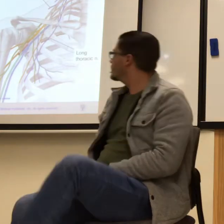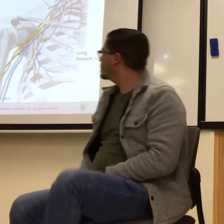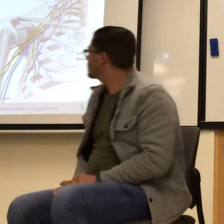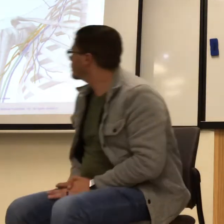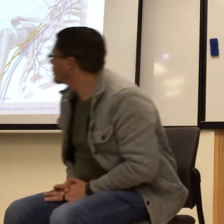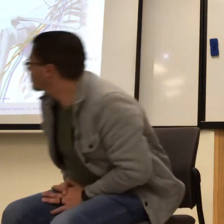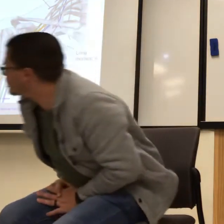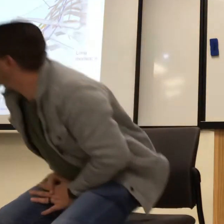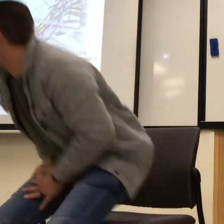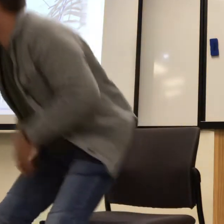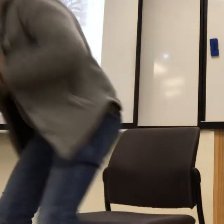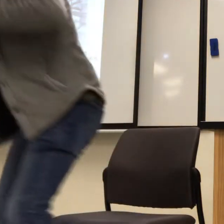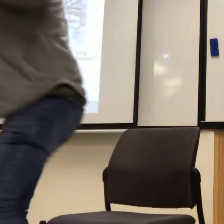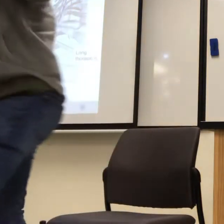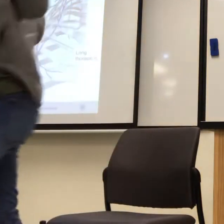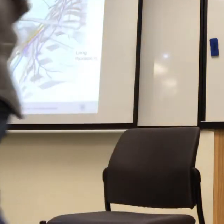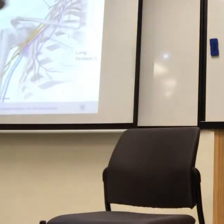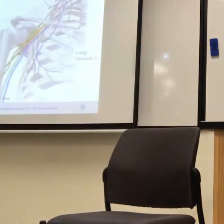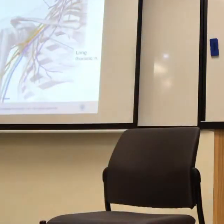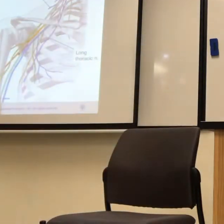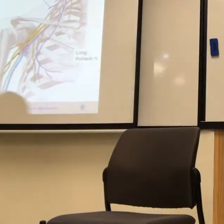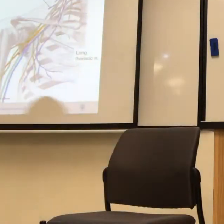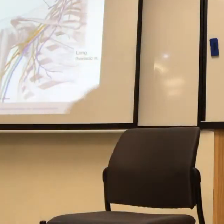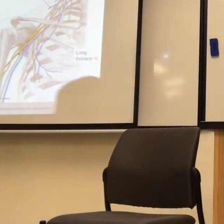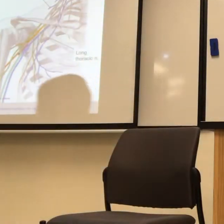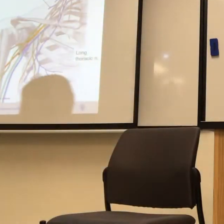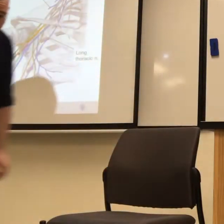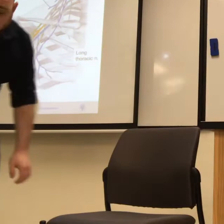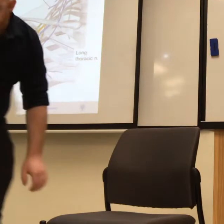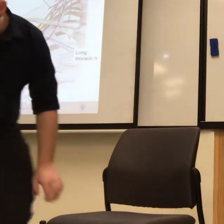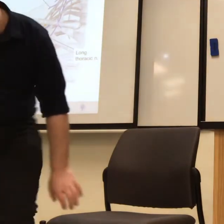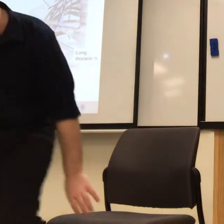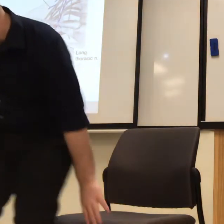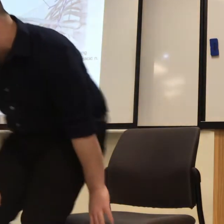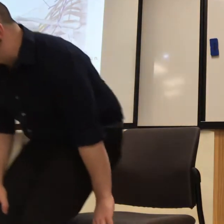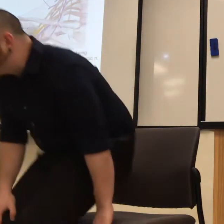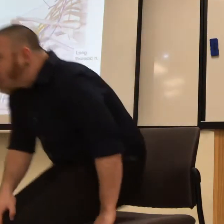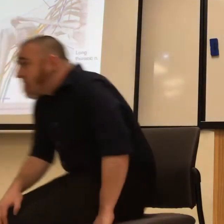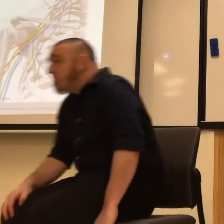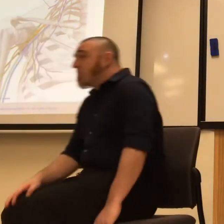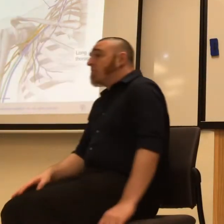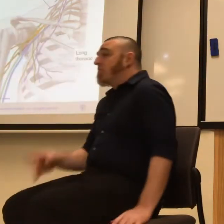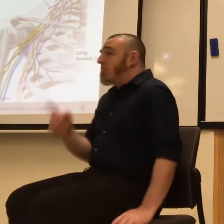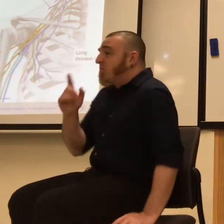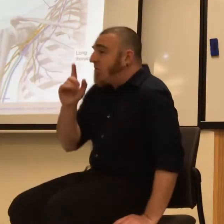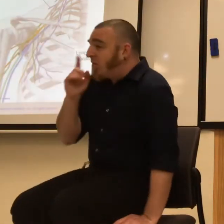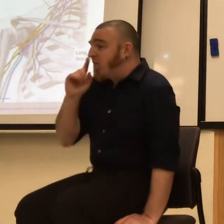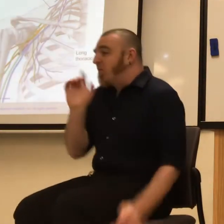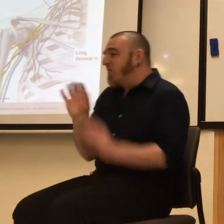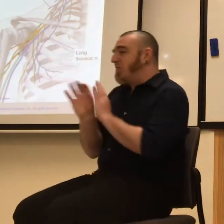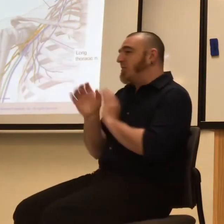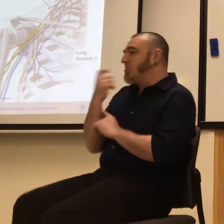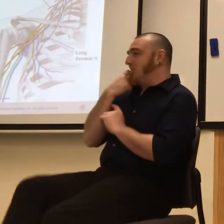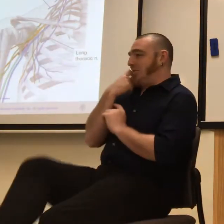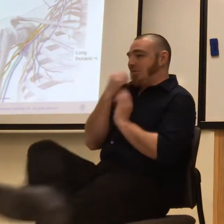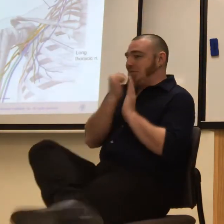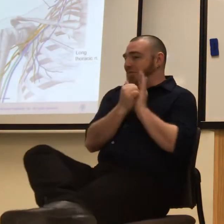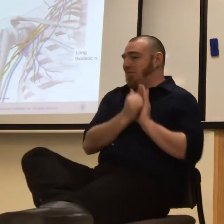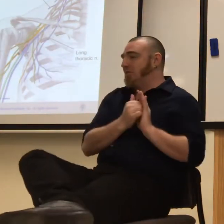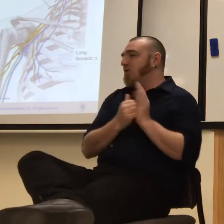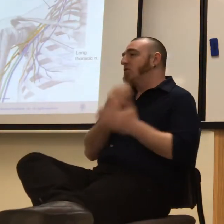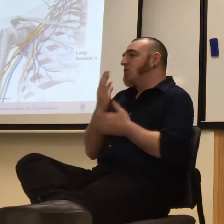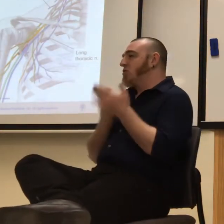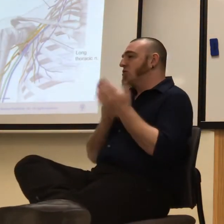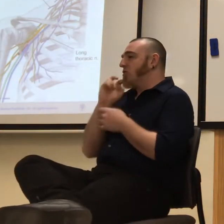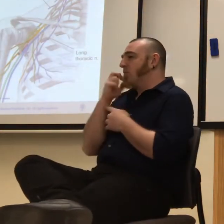So on the diagram I just erased, there are some nerves that branch off other parts of the brachial plexus